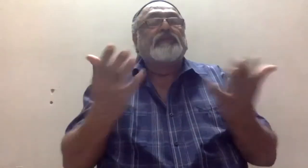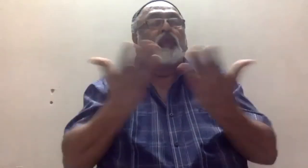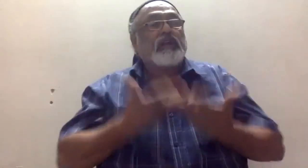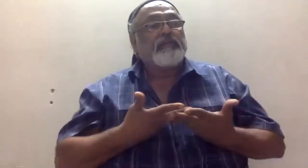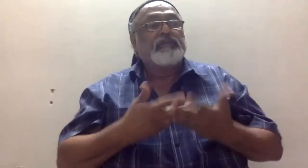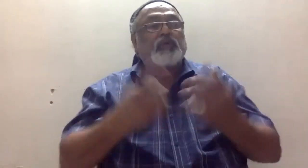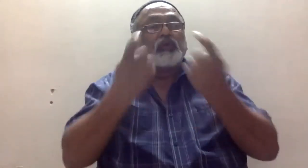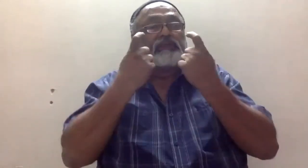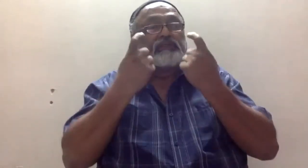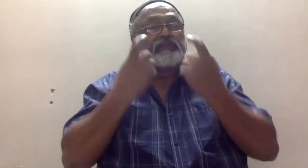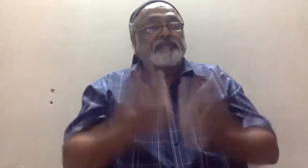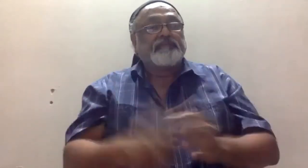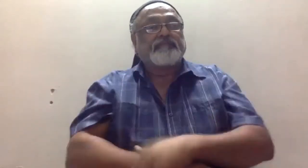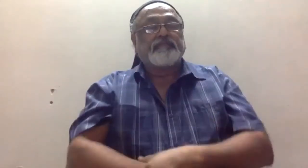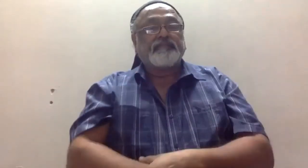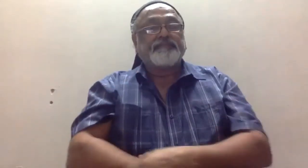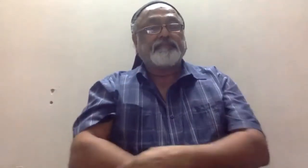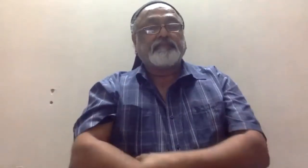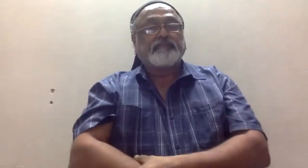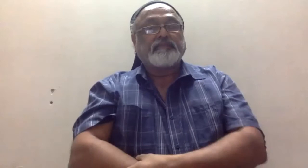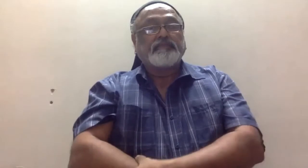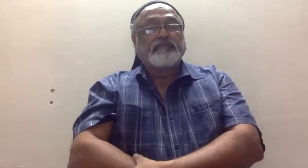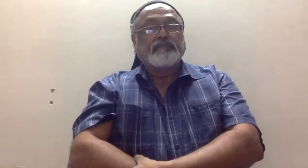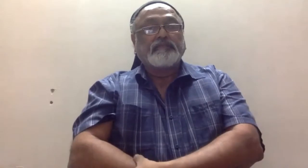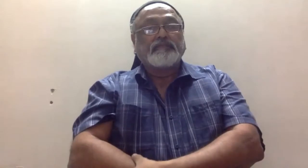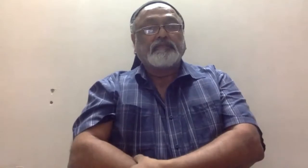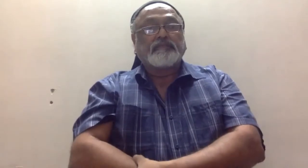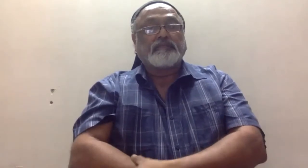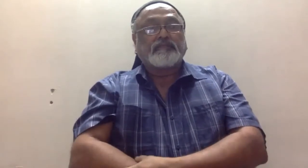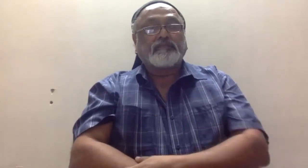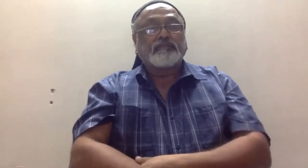or it can be just, you can unmute yourself and